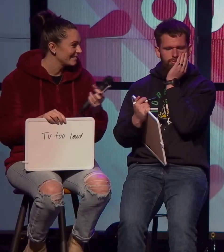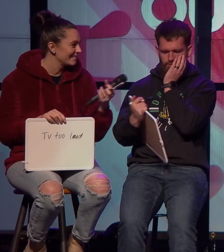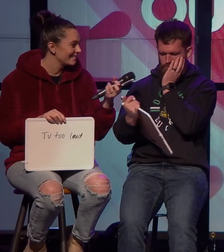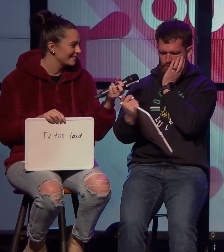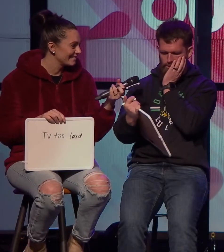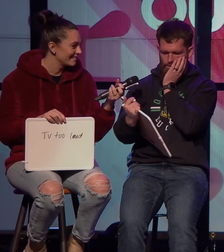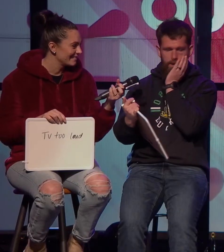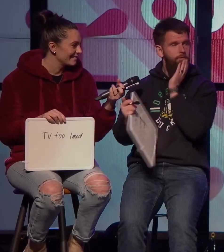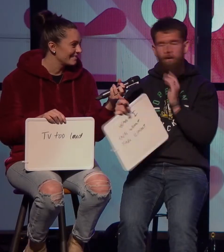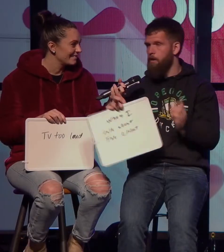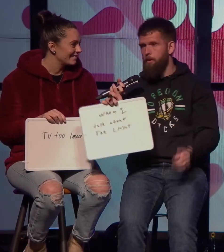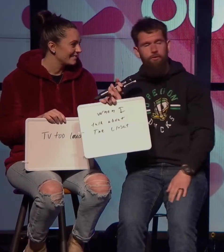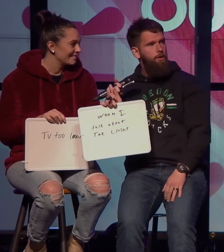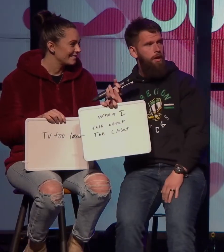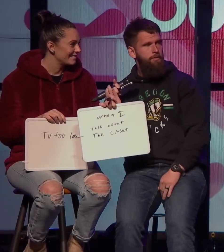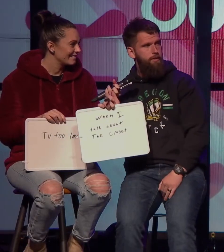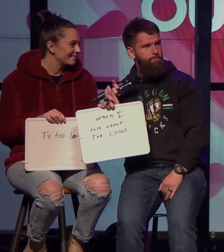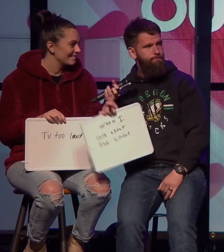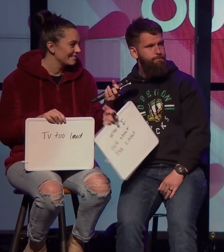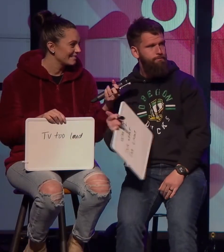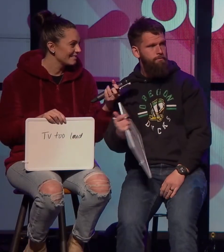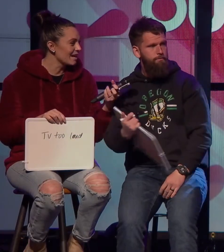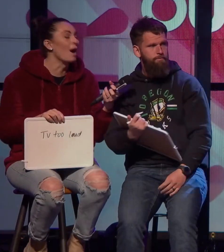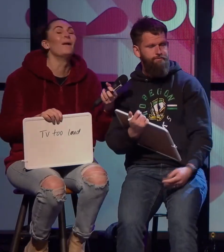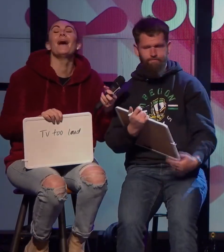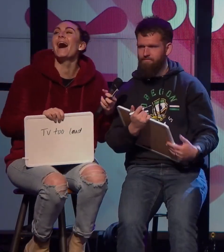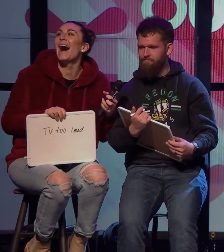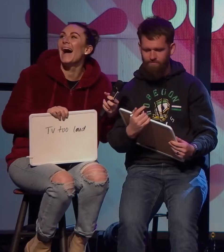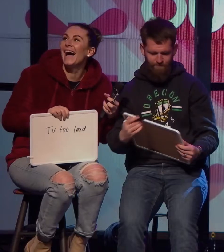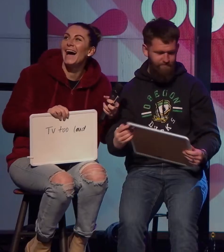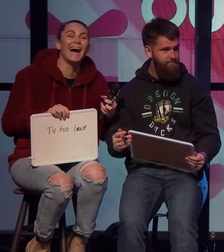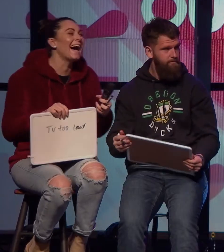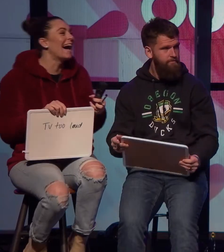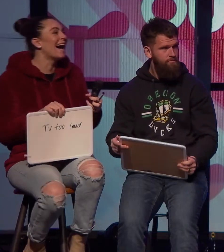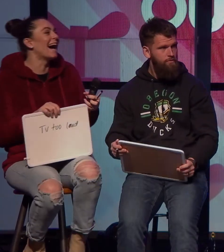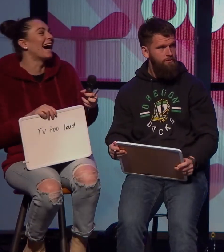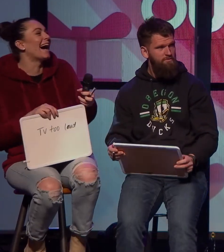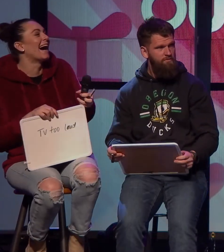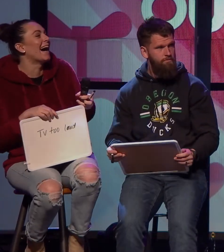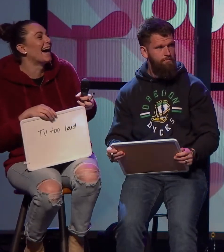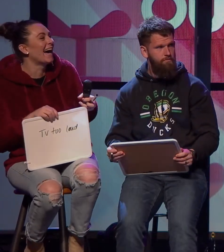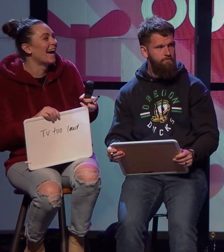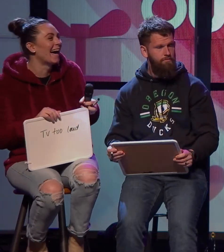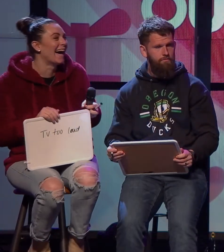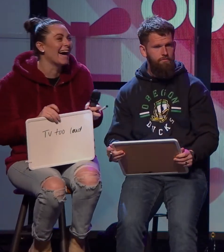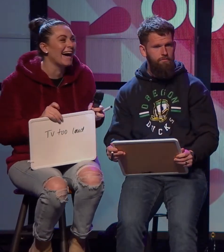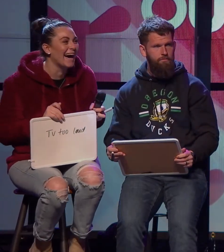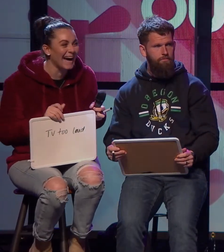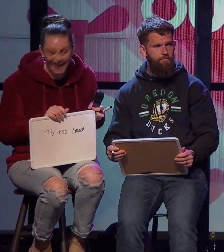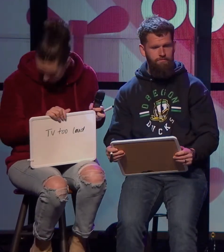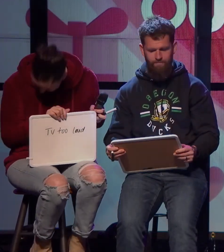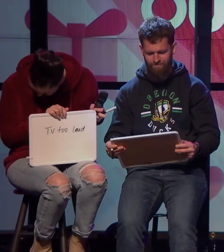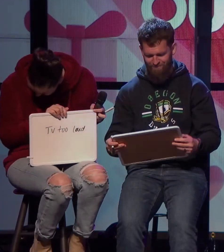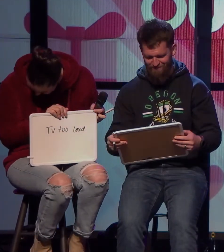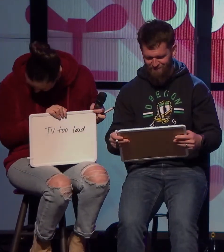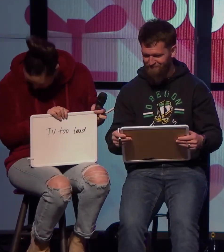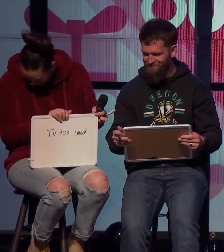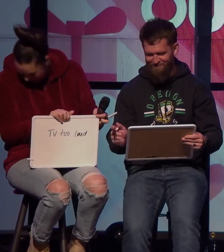peeve? I want to talk about the closet. When you talk about the closet, Jess,